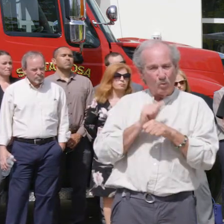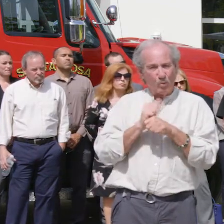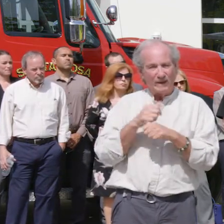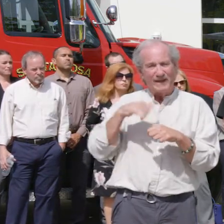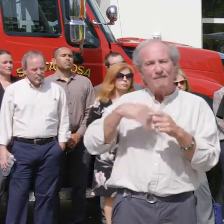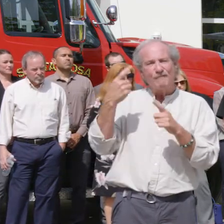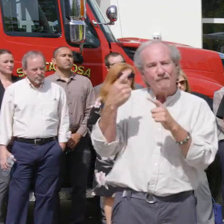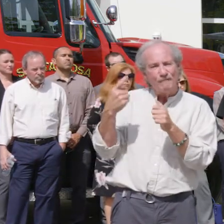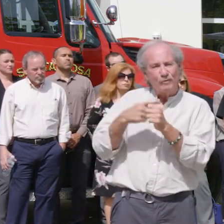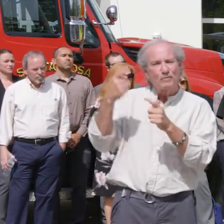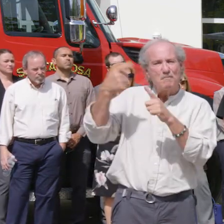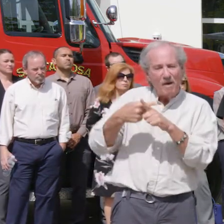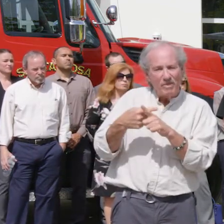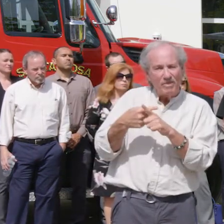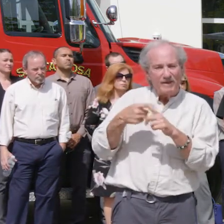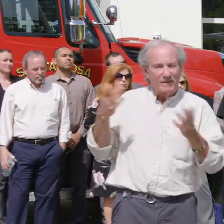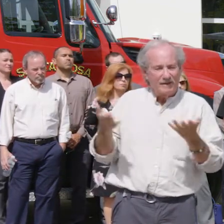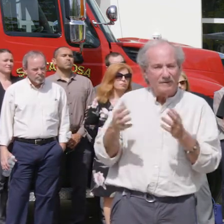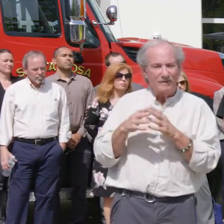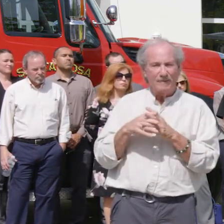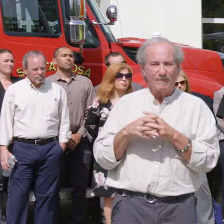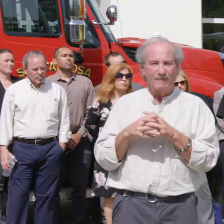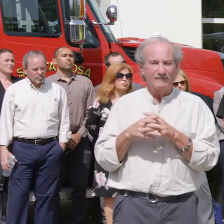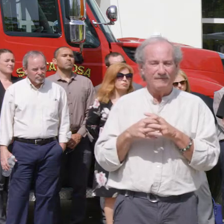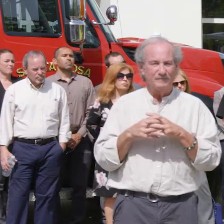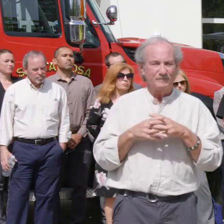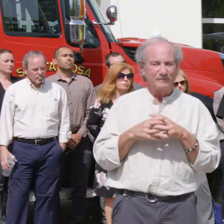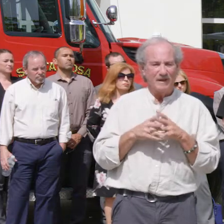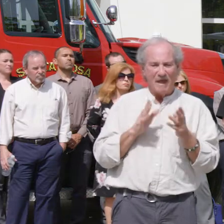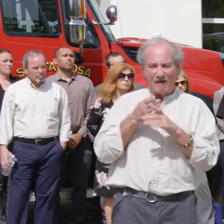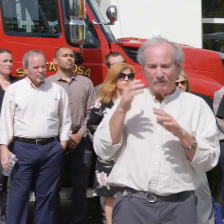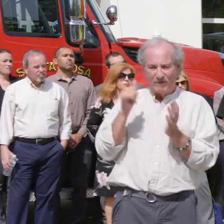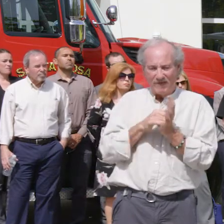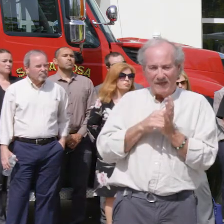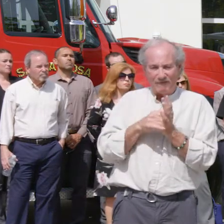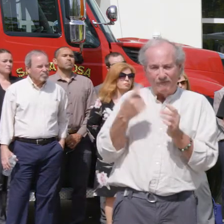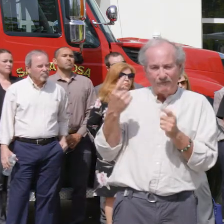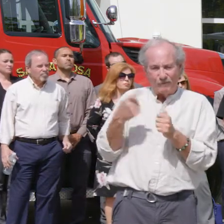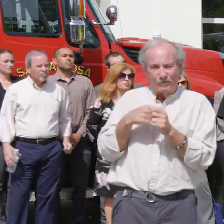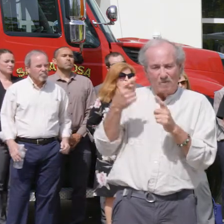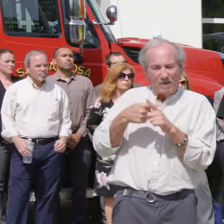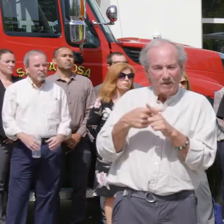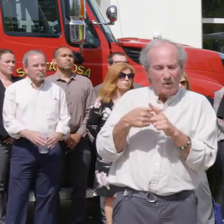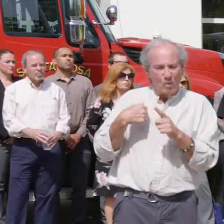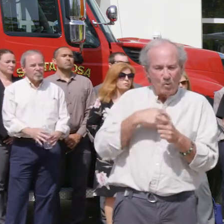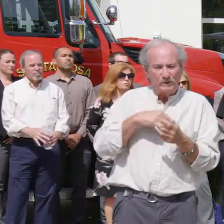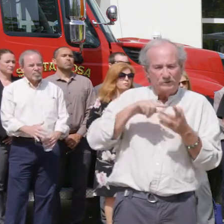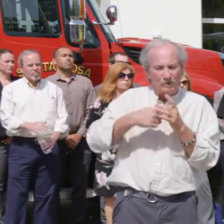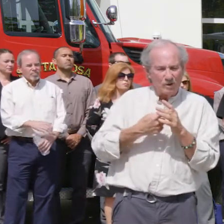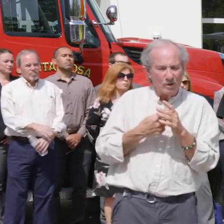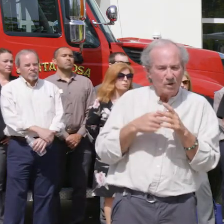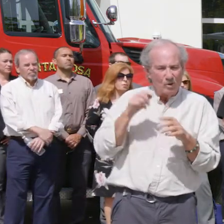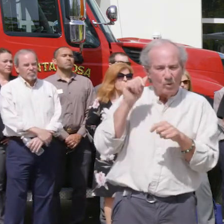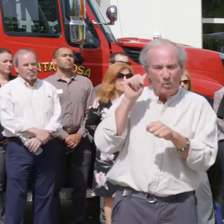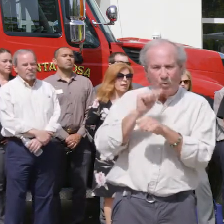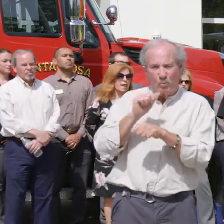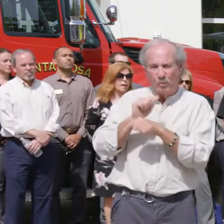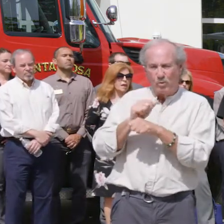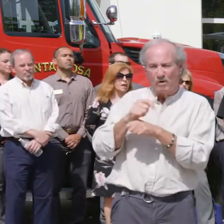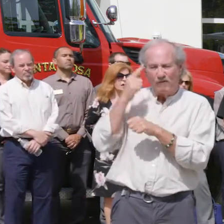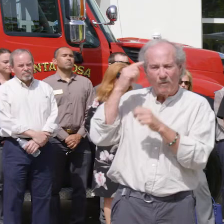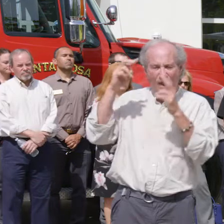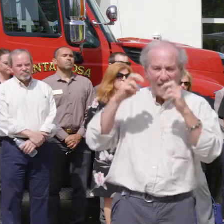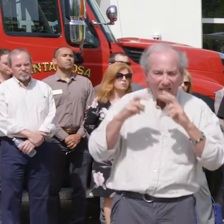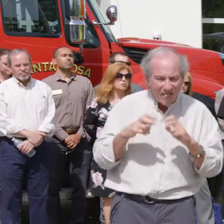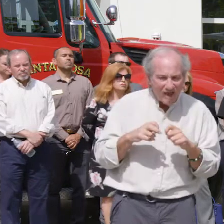the first month of being on the ground. After that first month, we began to work to